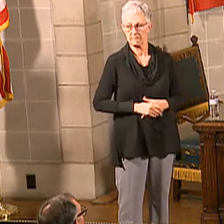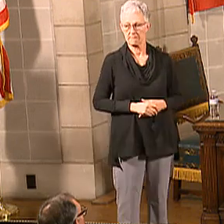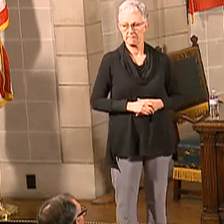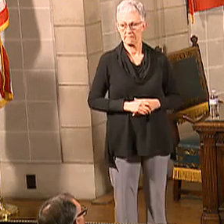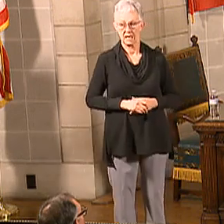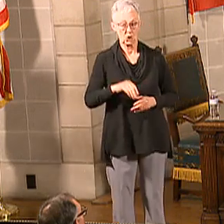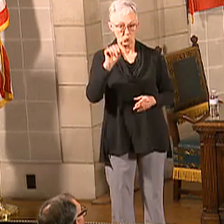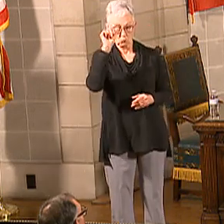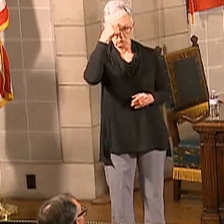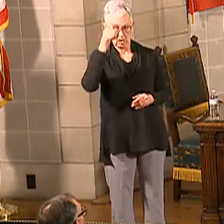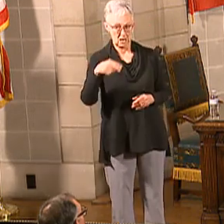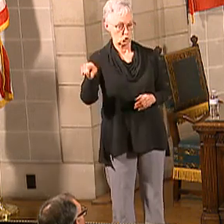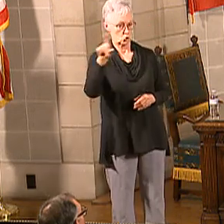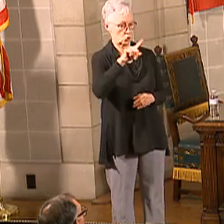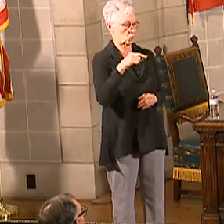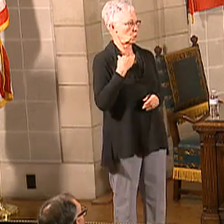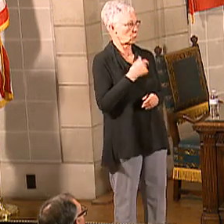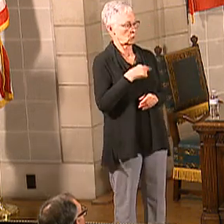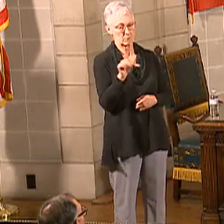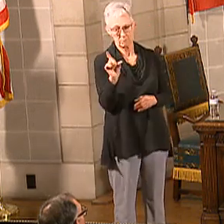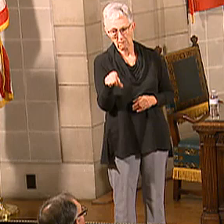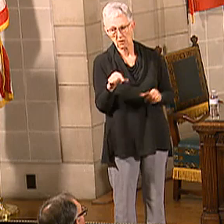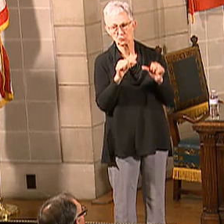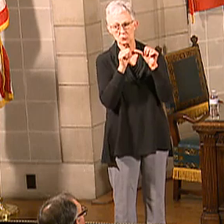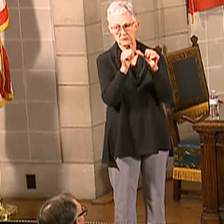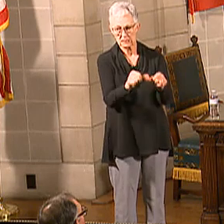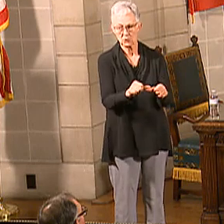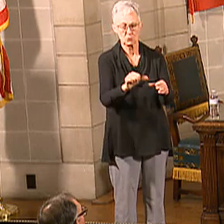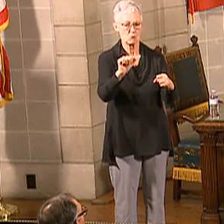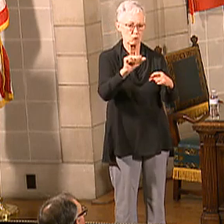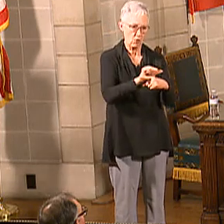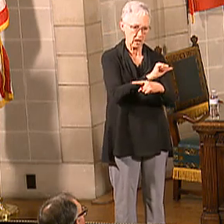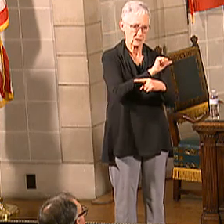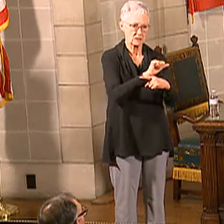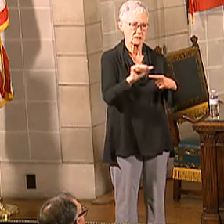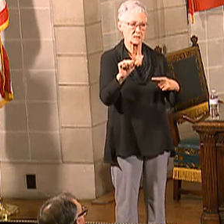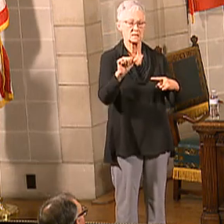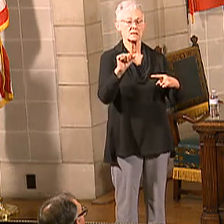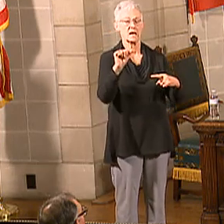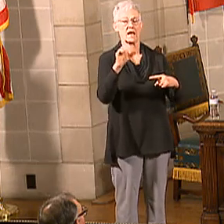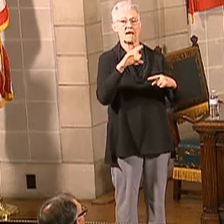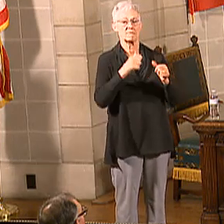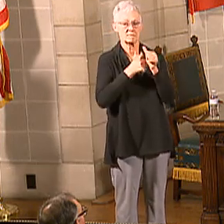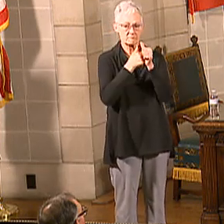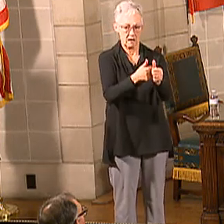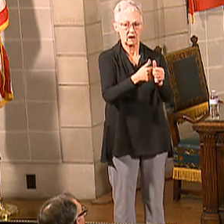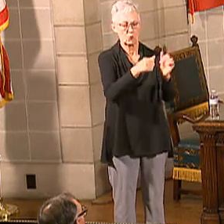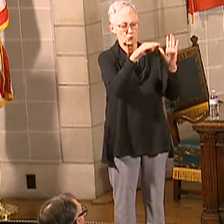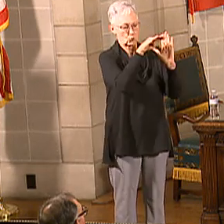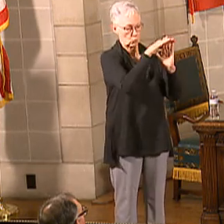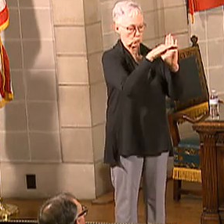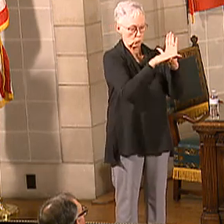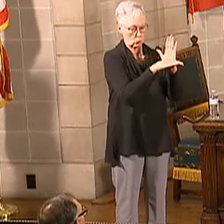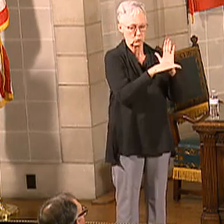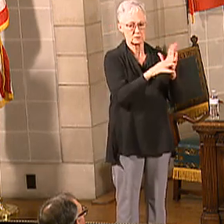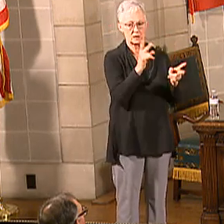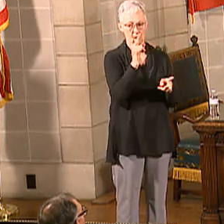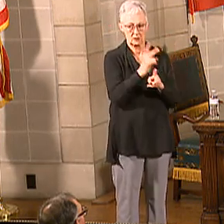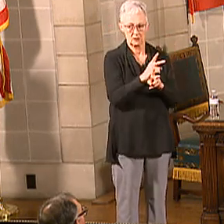about we have to continue to practice social distancing, right? This is incredibly important that everybody takes this